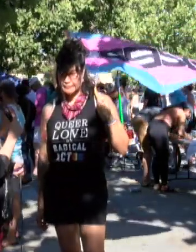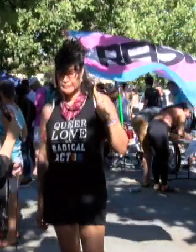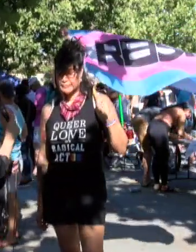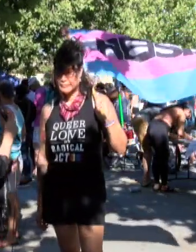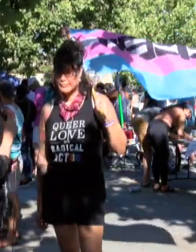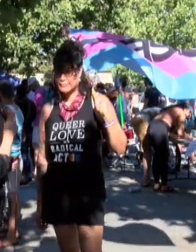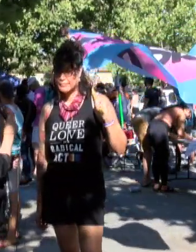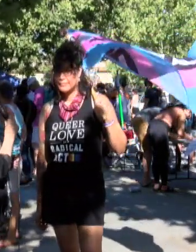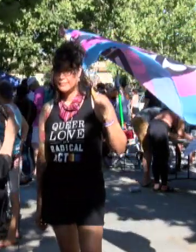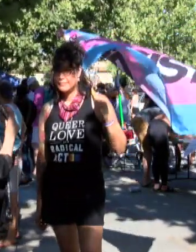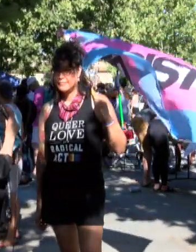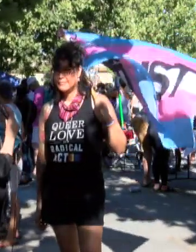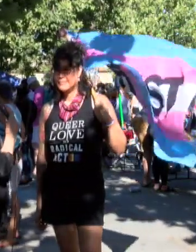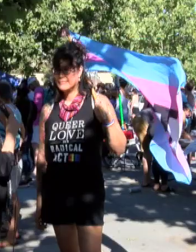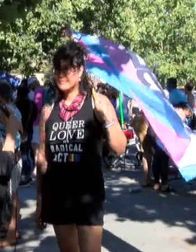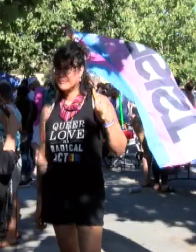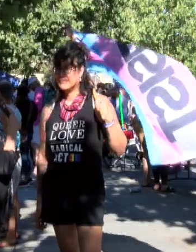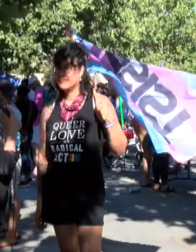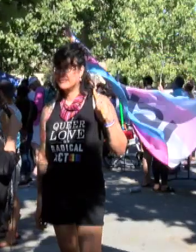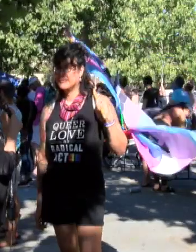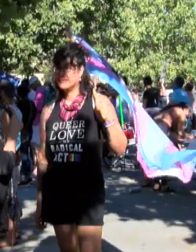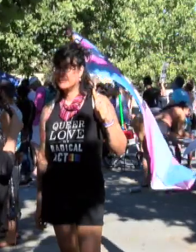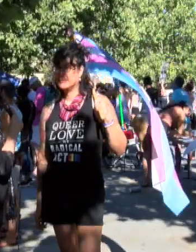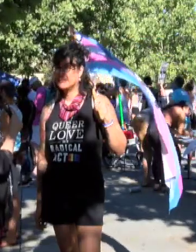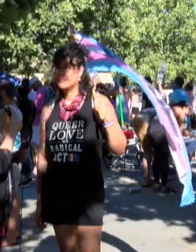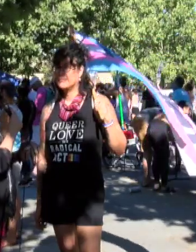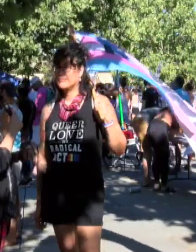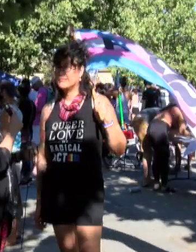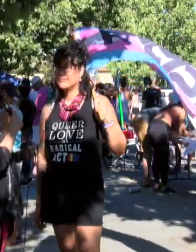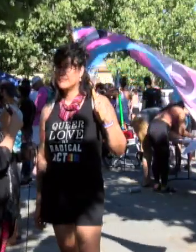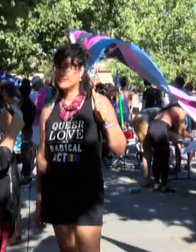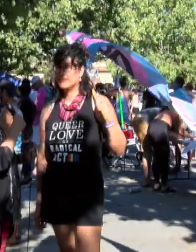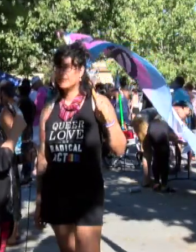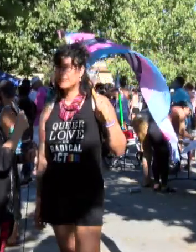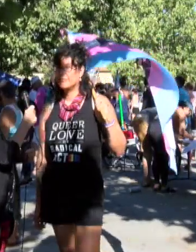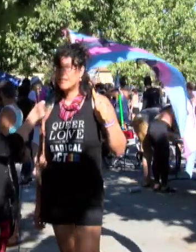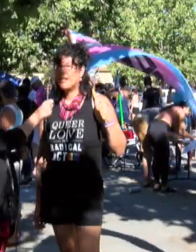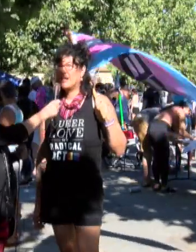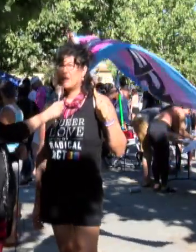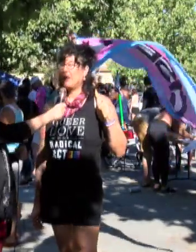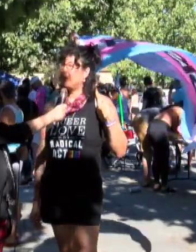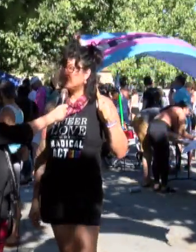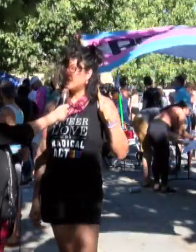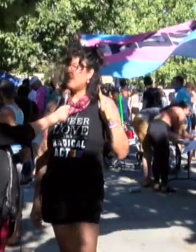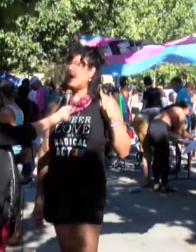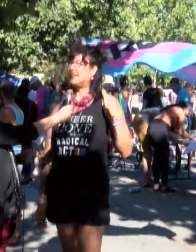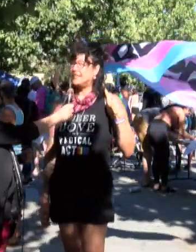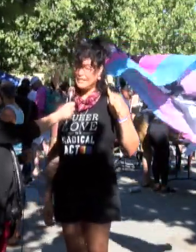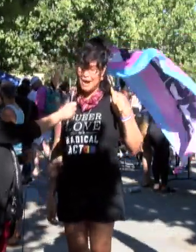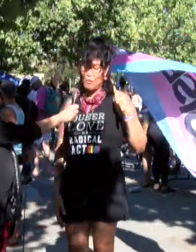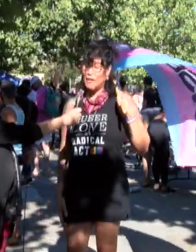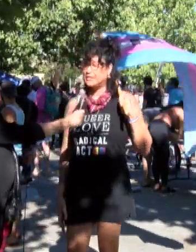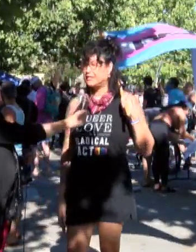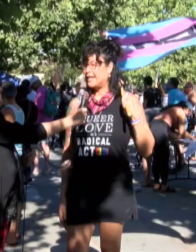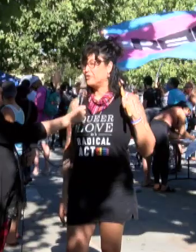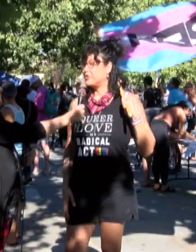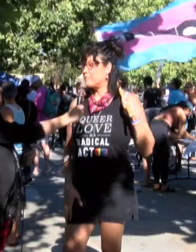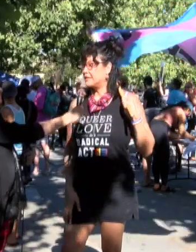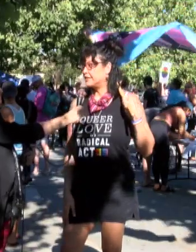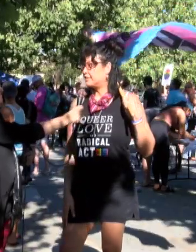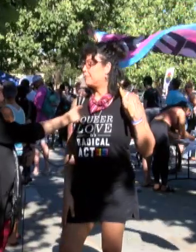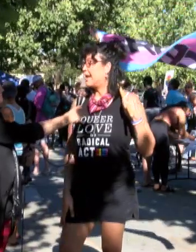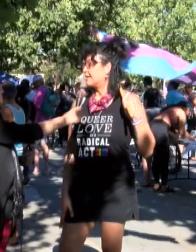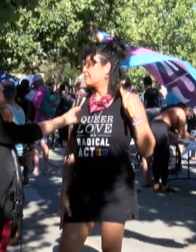the Billy DeFranks Center rather than downtown at City Hall? Well, first off, I did not want to